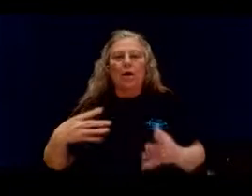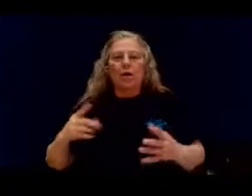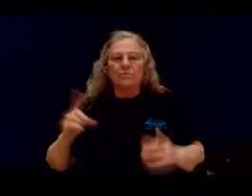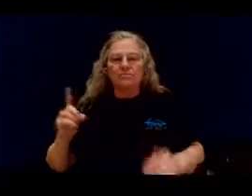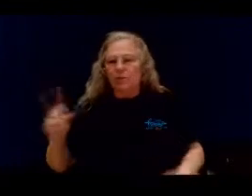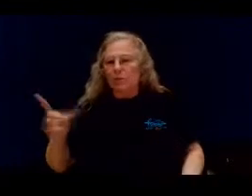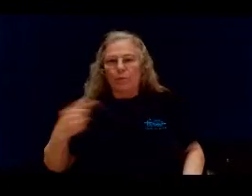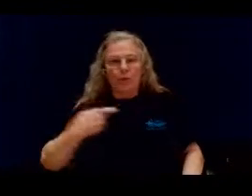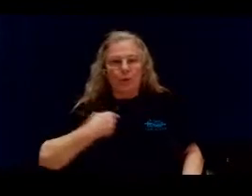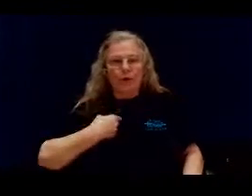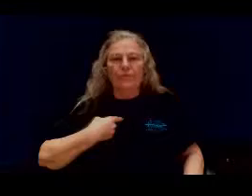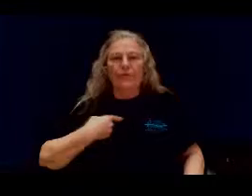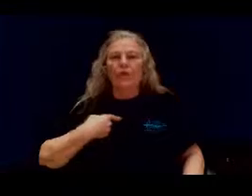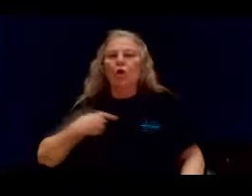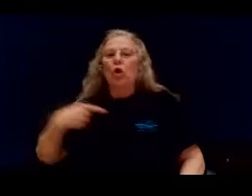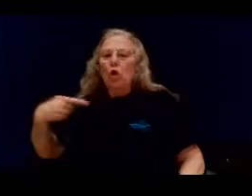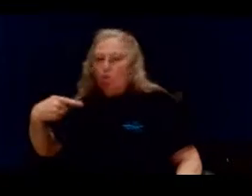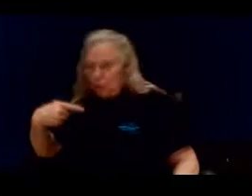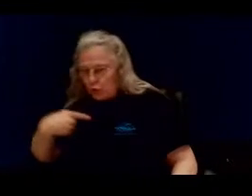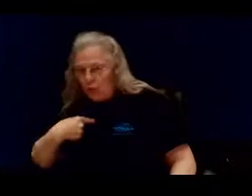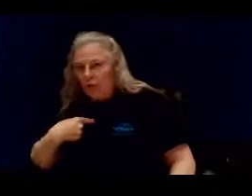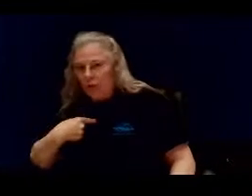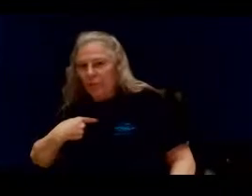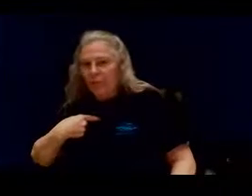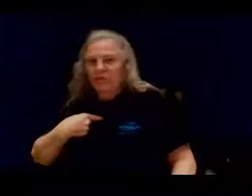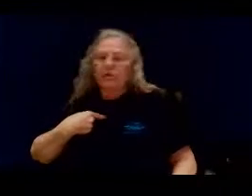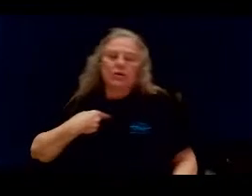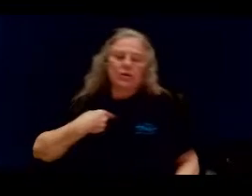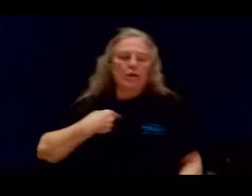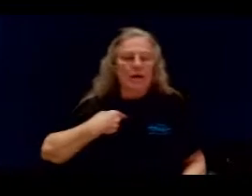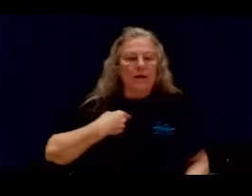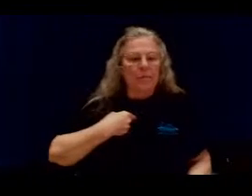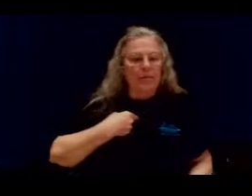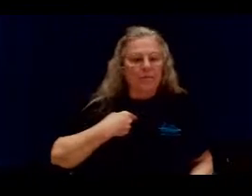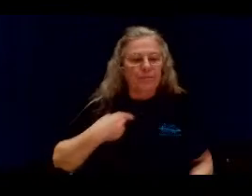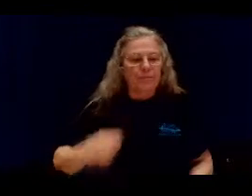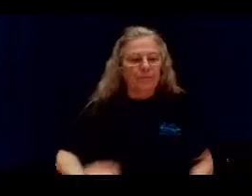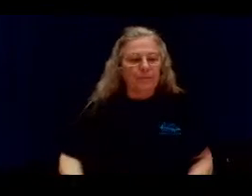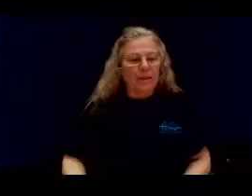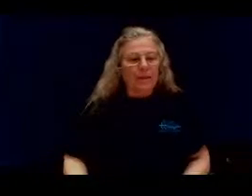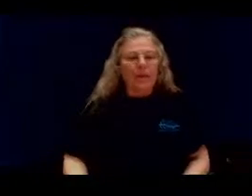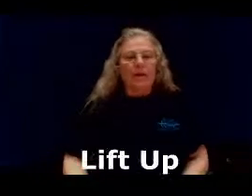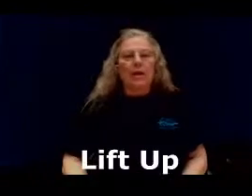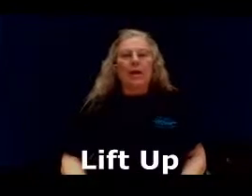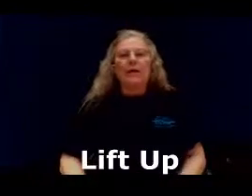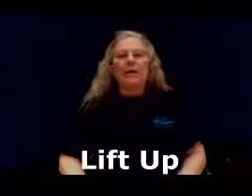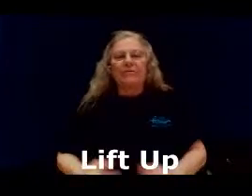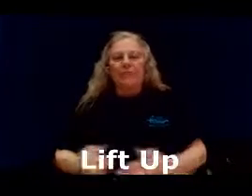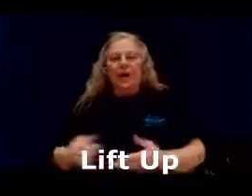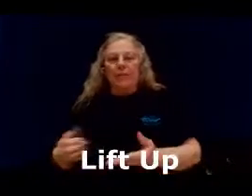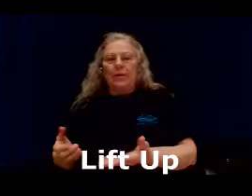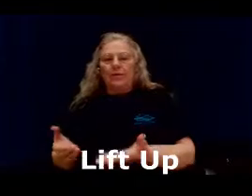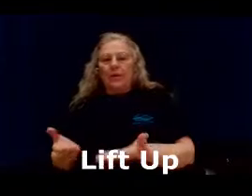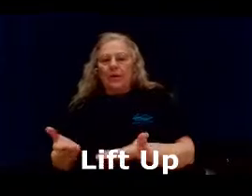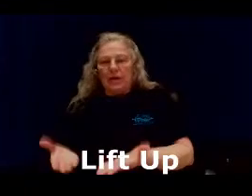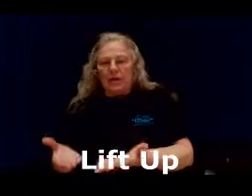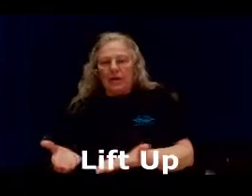are just point your finger toward the person that you're talking about. Lift up.